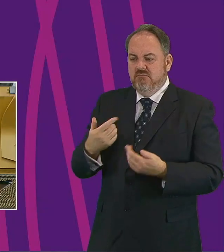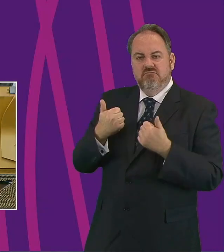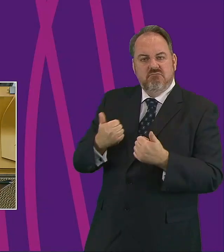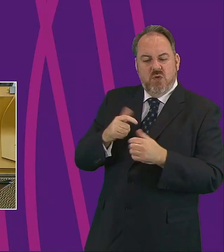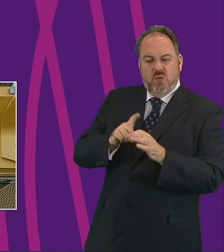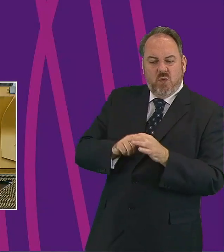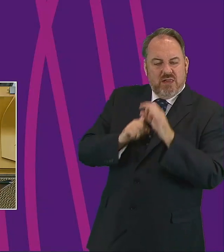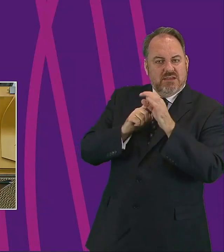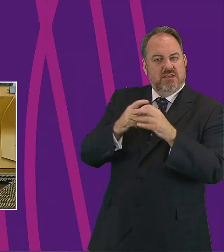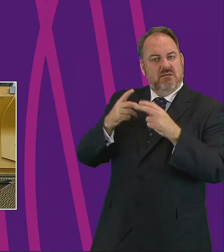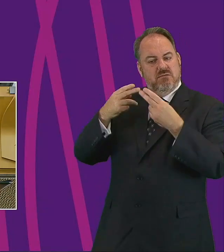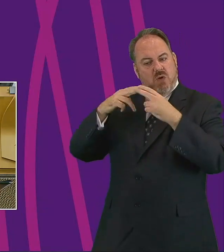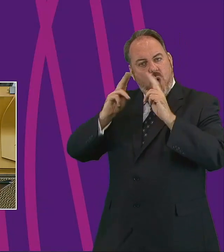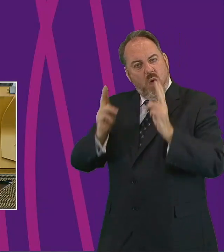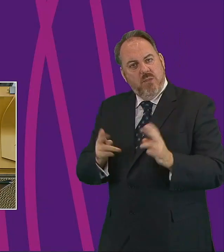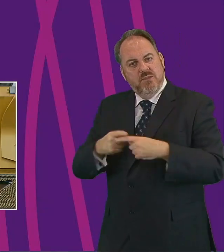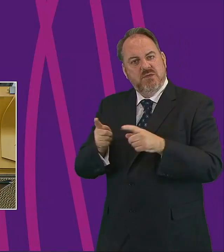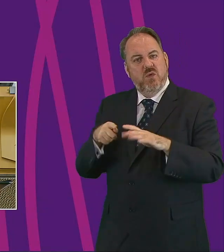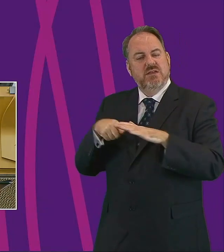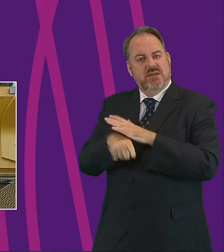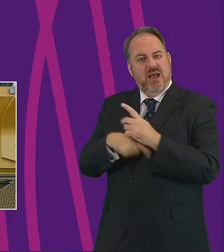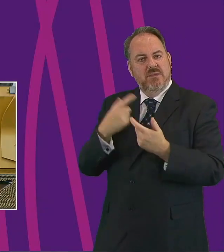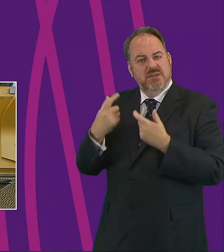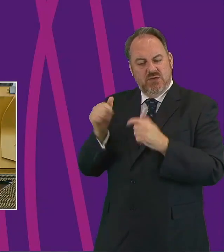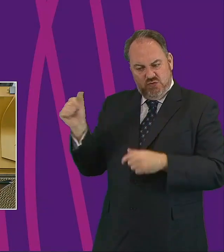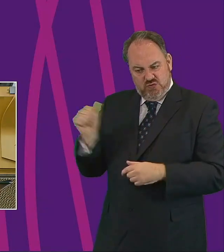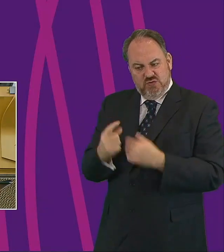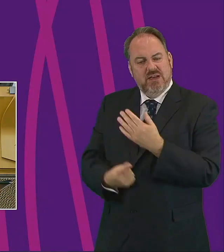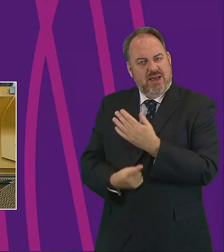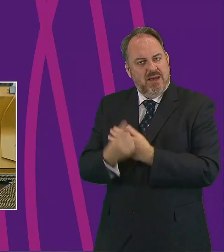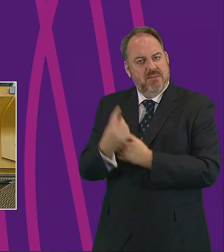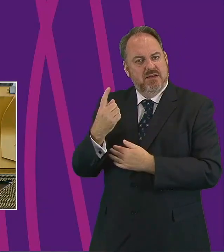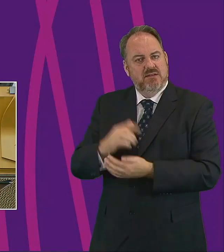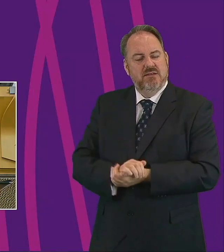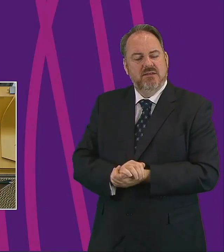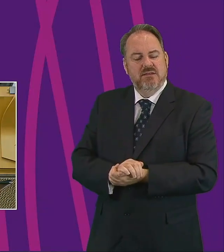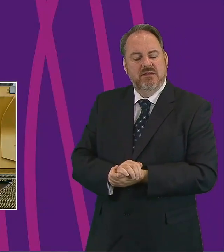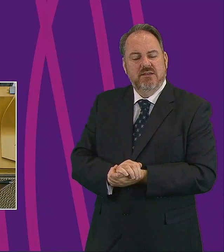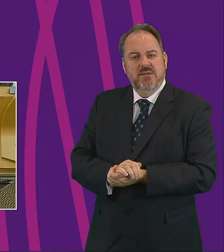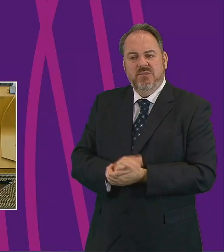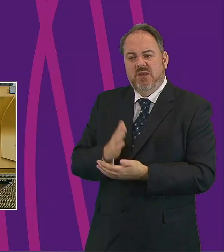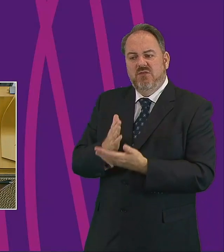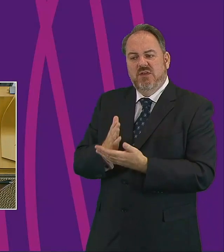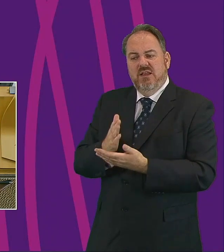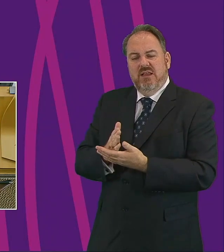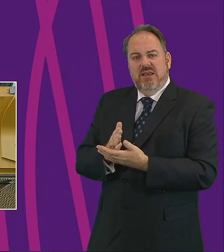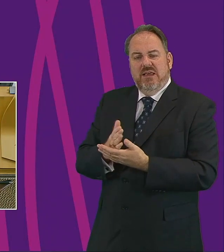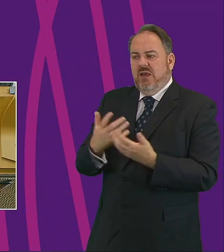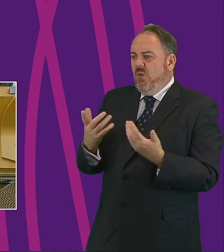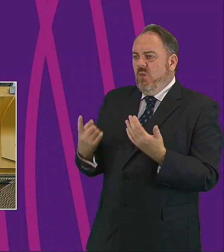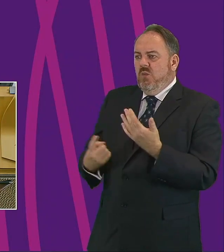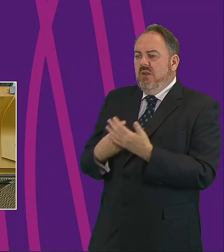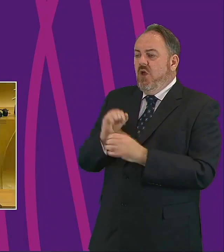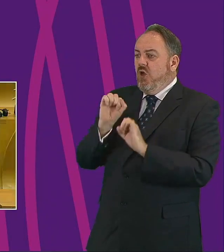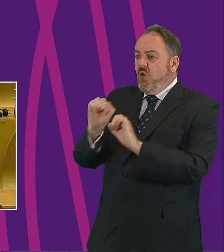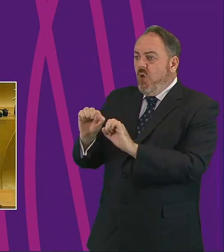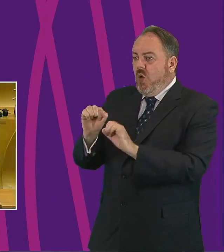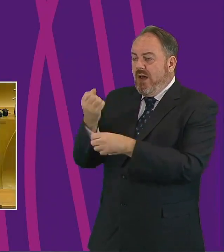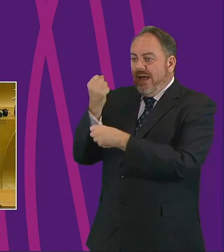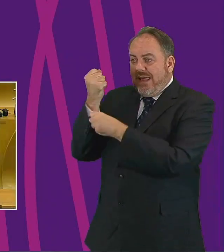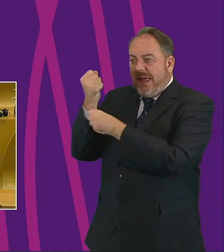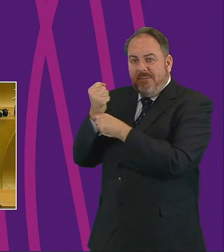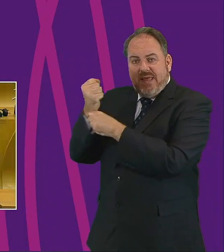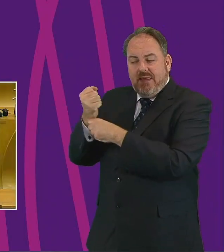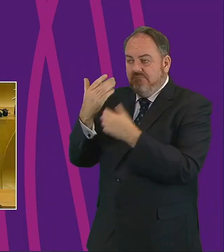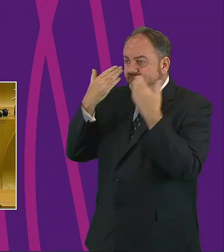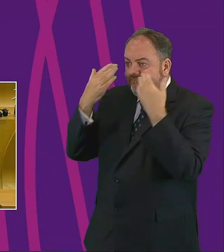look to see what we can do to give practical support to that. And I don't know all of the details of the Green campaign. I'm very happy to look at it, but it